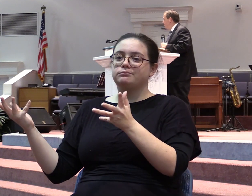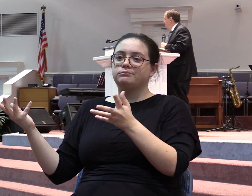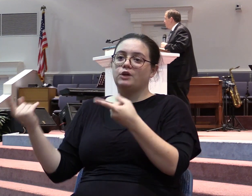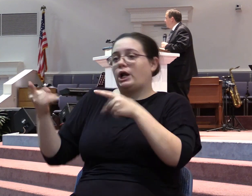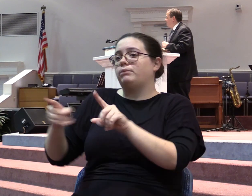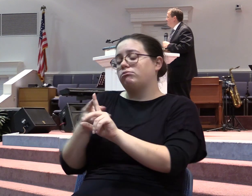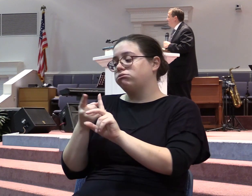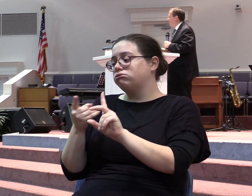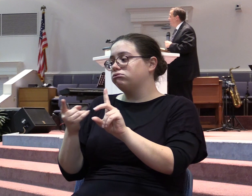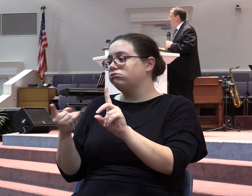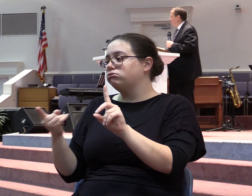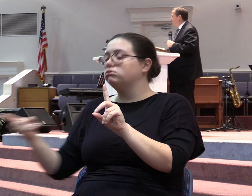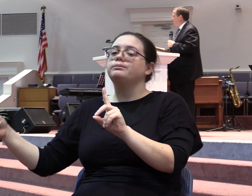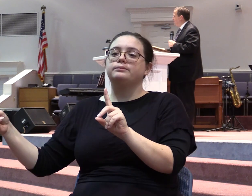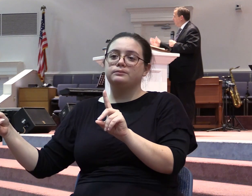Yep.